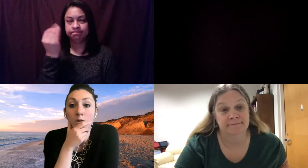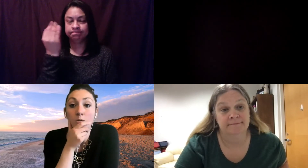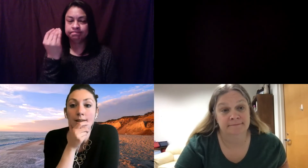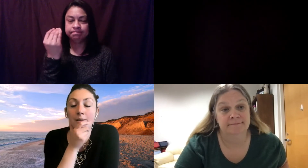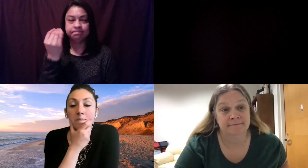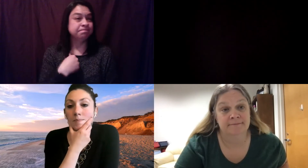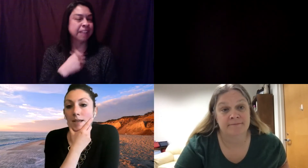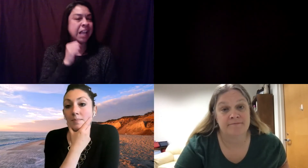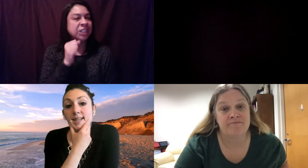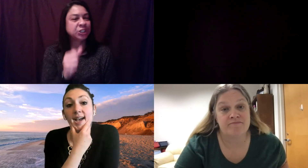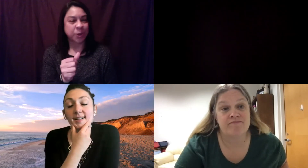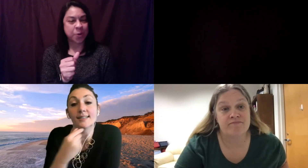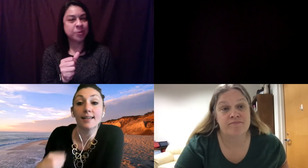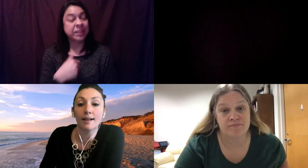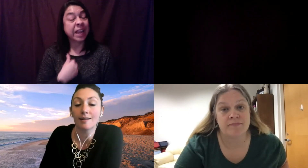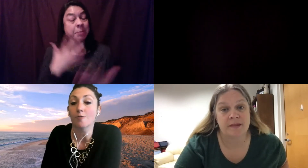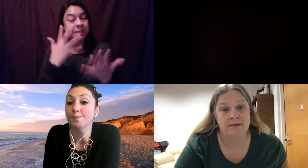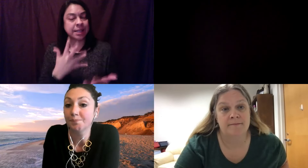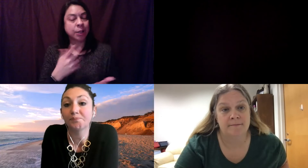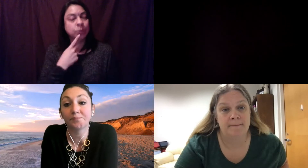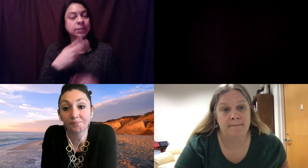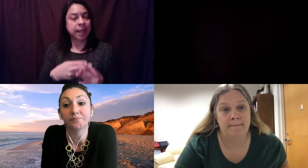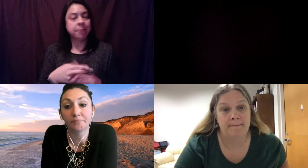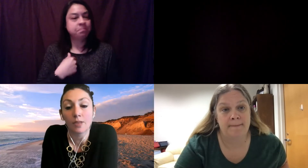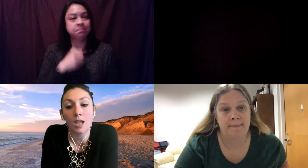I don't, and I'm sad to say that I don't.